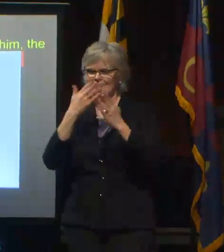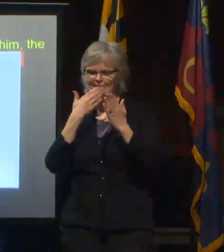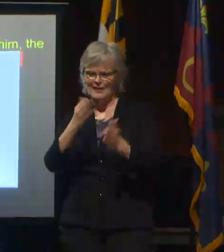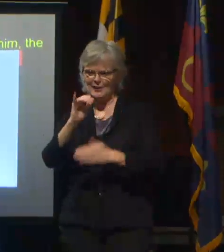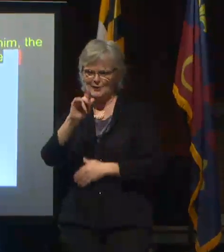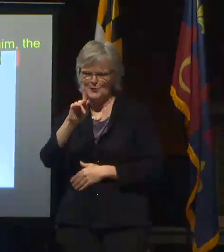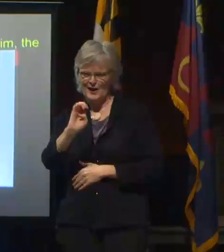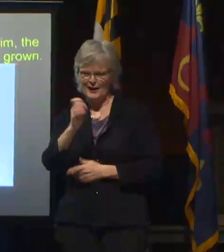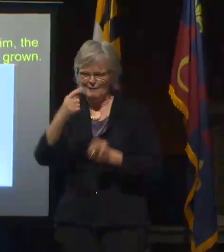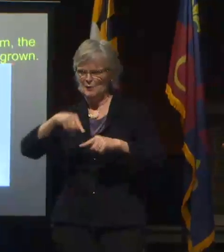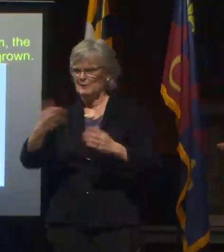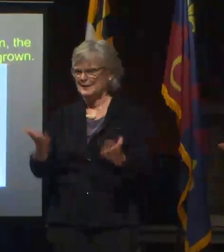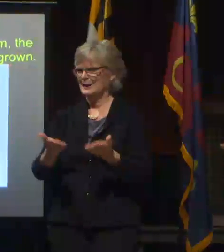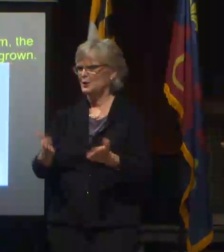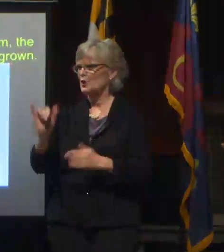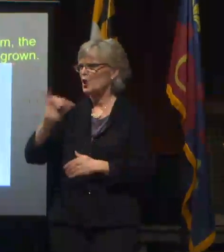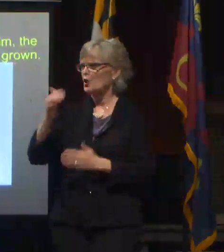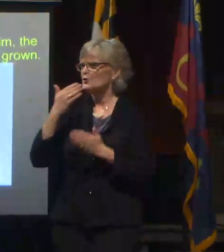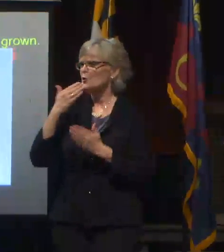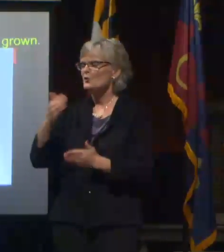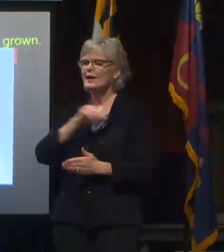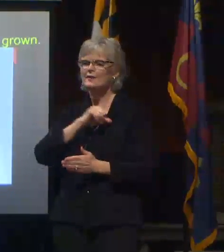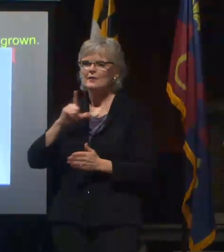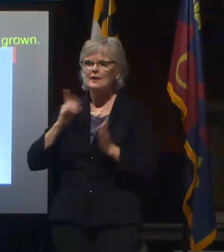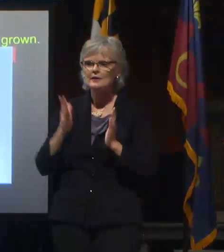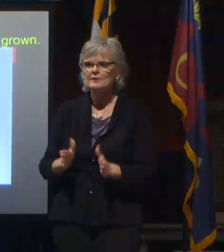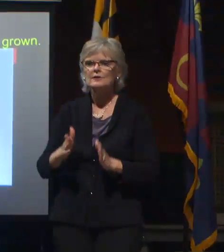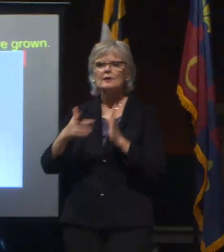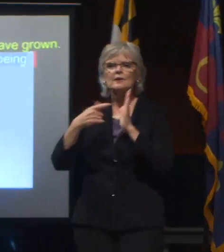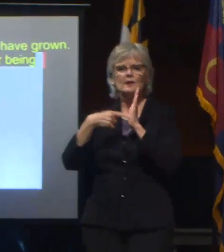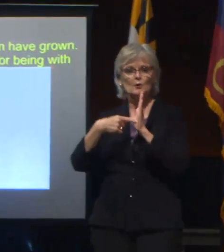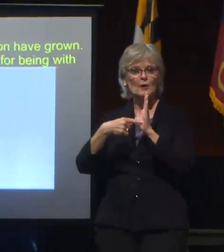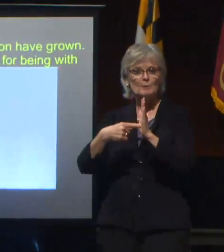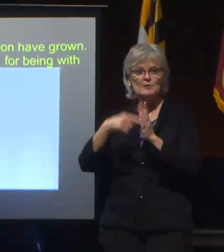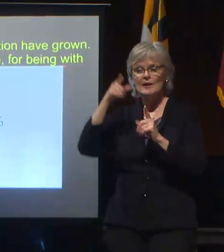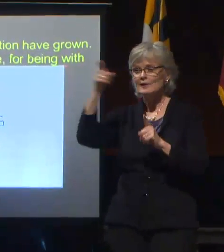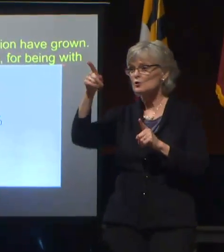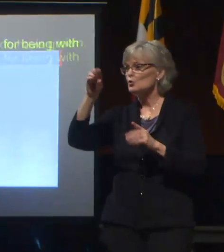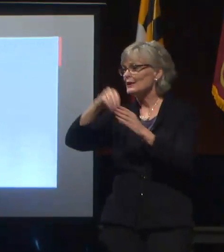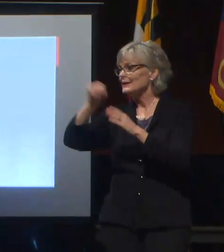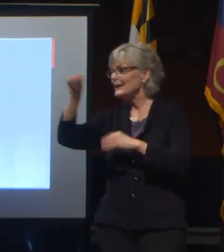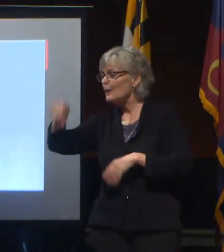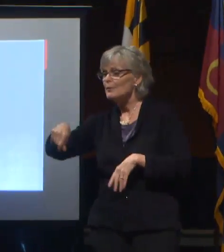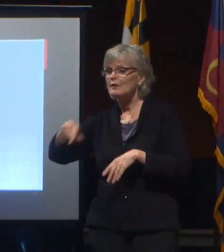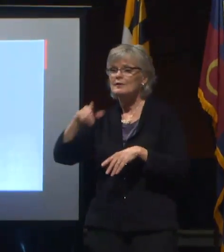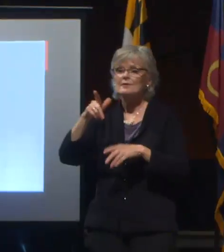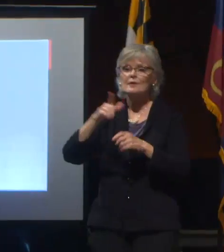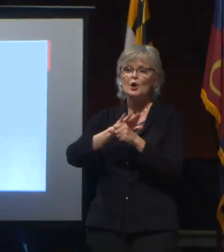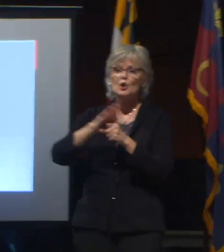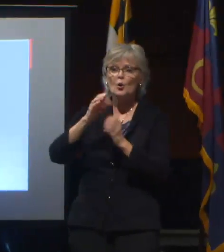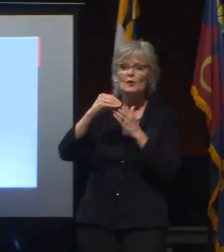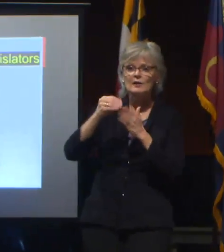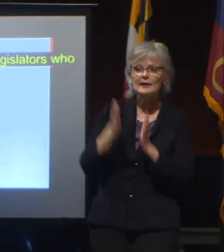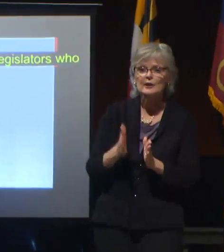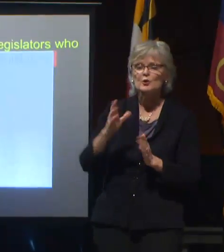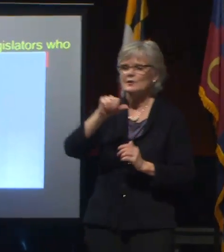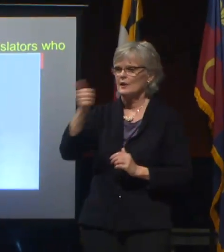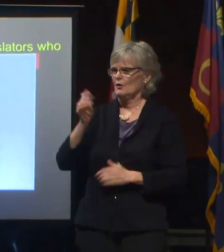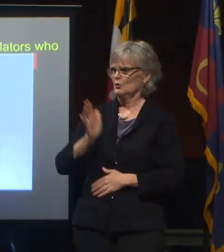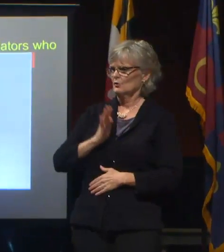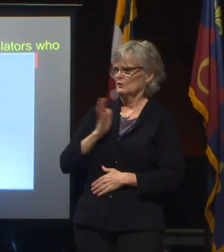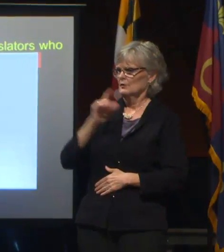Ike, for being with us. I also want to thank the legislators who represent you in Annapolis, along with some of your local leaders and the other distinguished guests